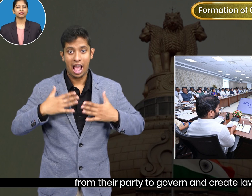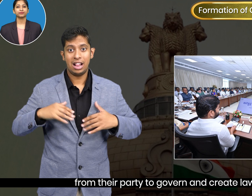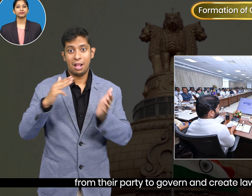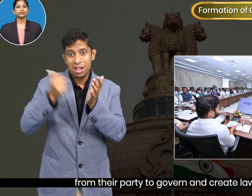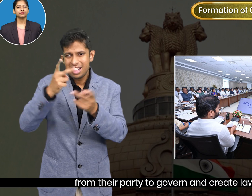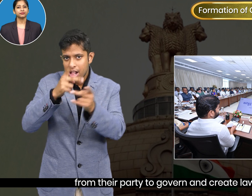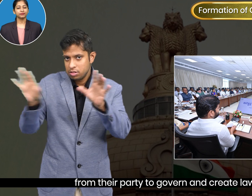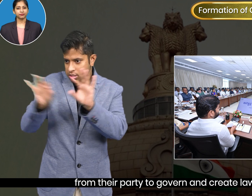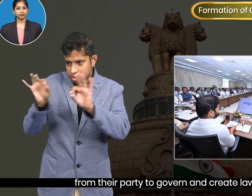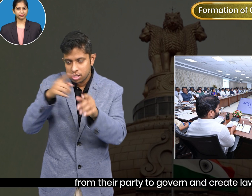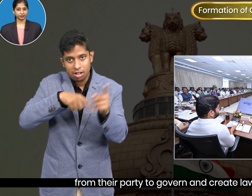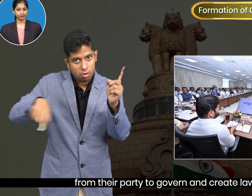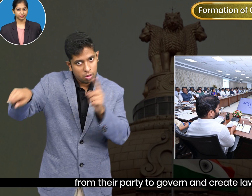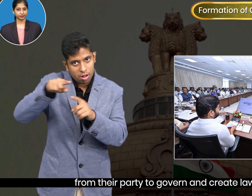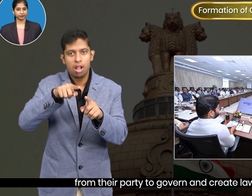laws.